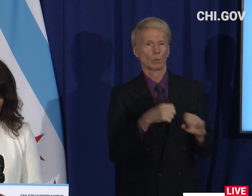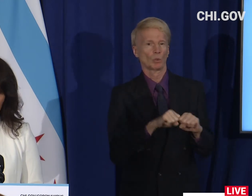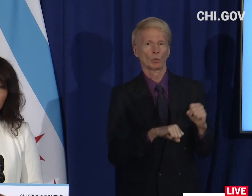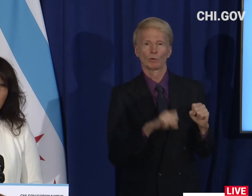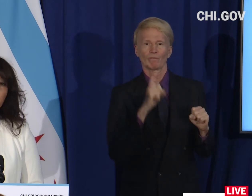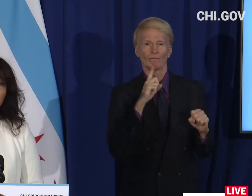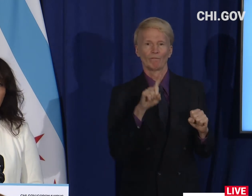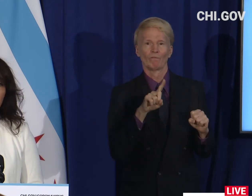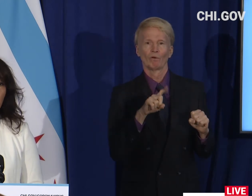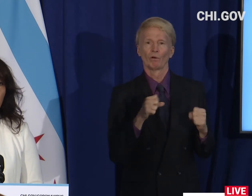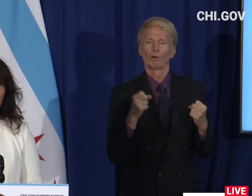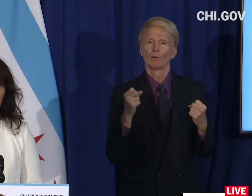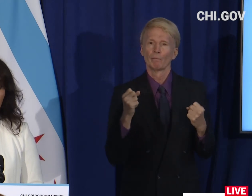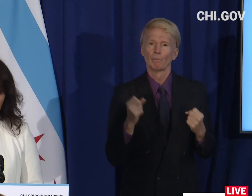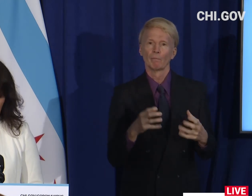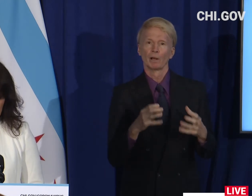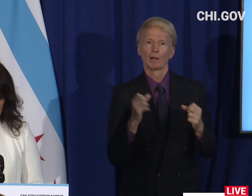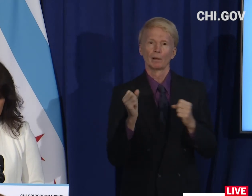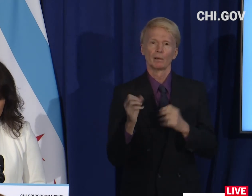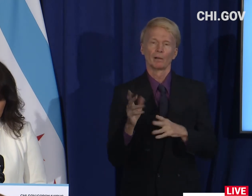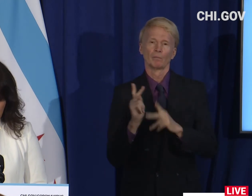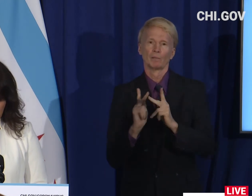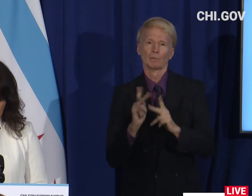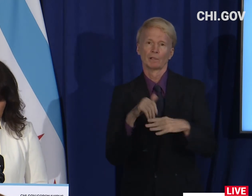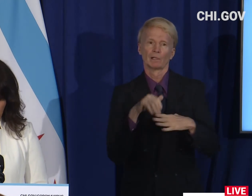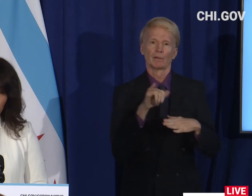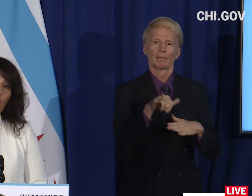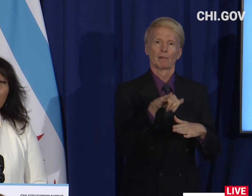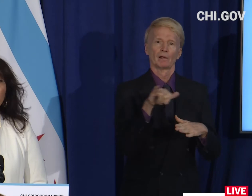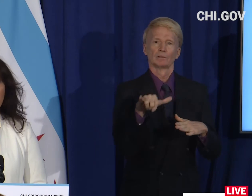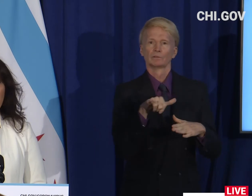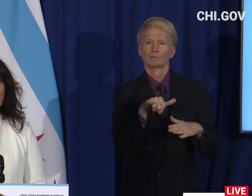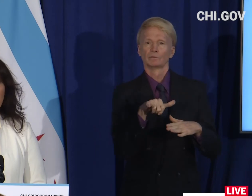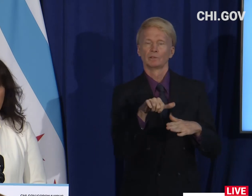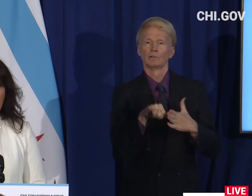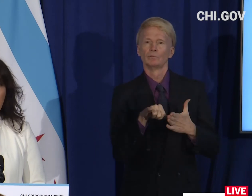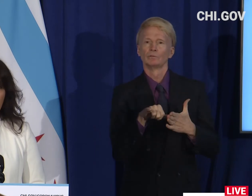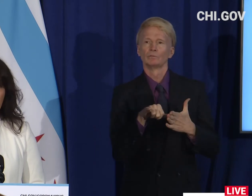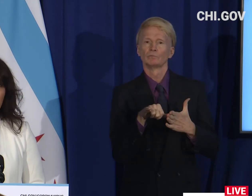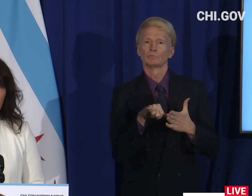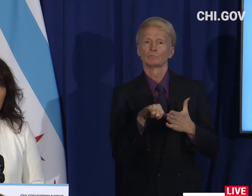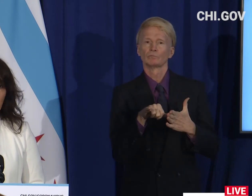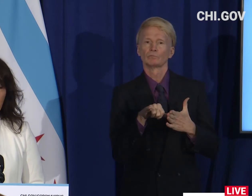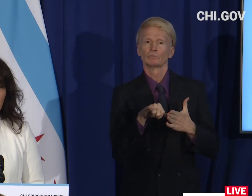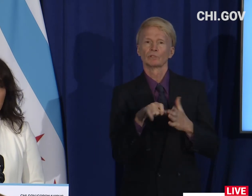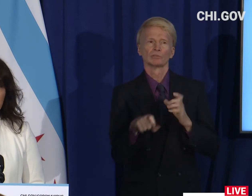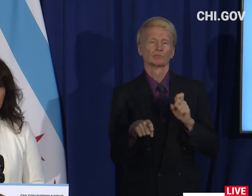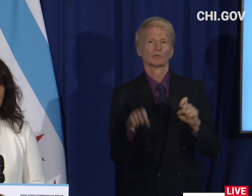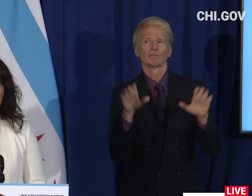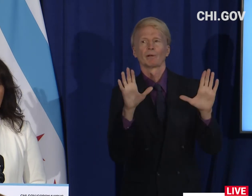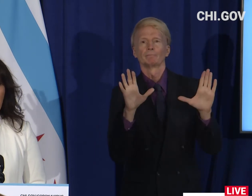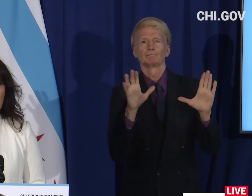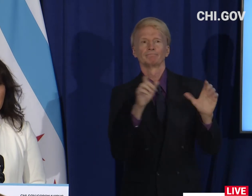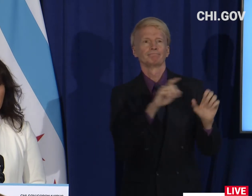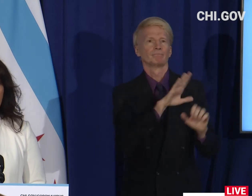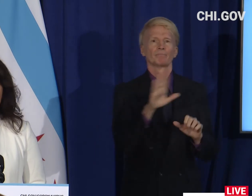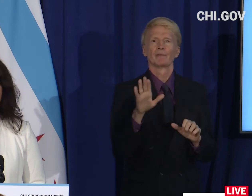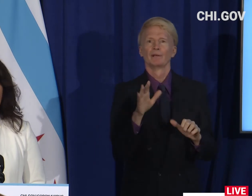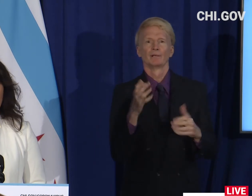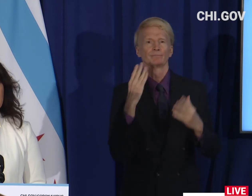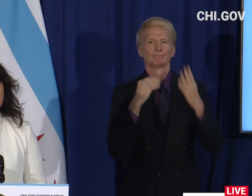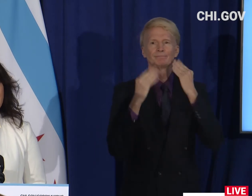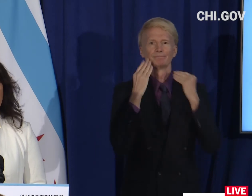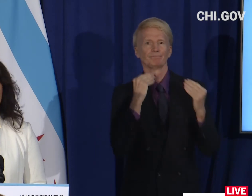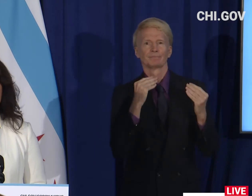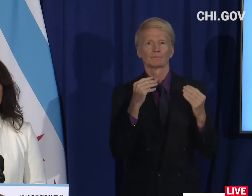to the thousands of business owners and their employees who have made unbelievable sacrifices, and they